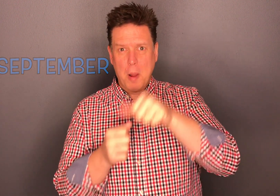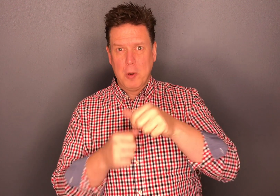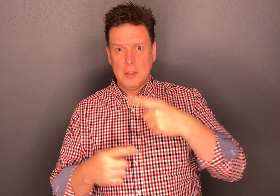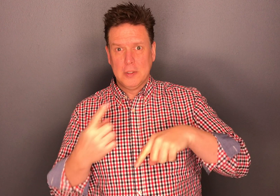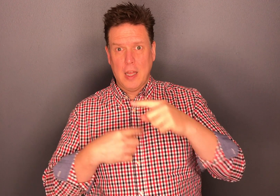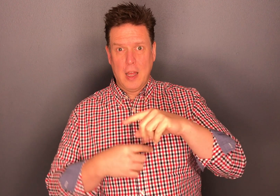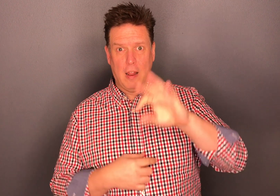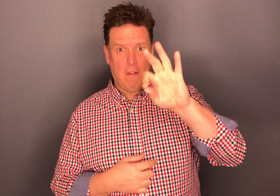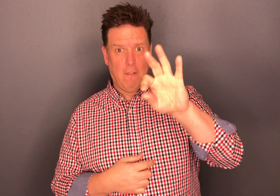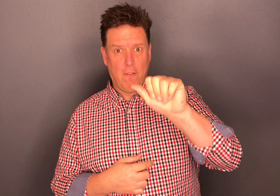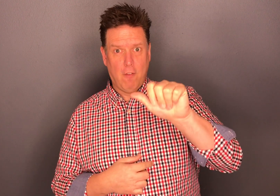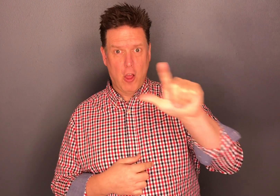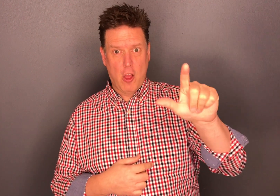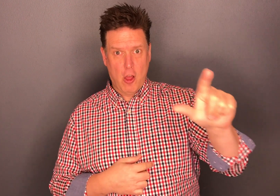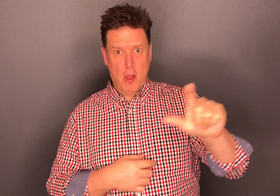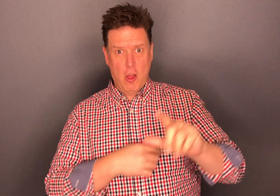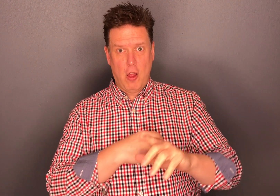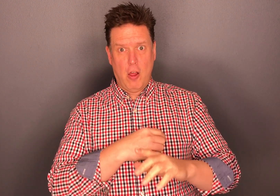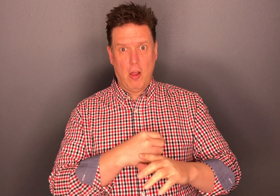Do you remember the sign for fall?